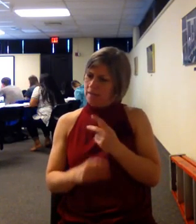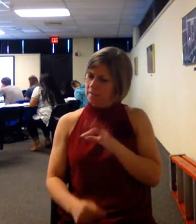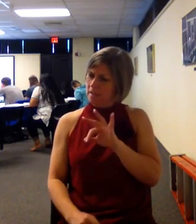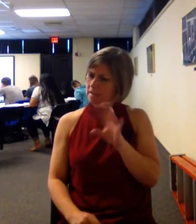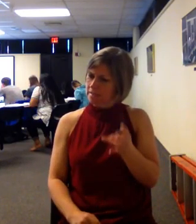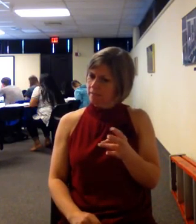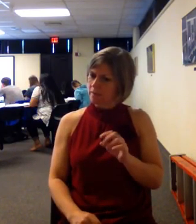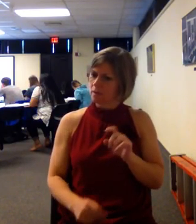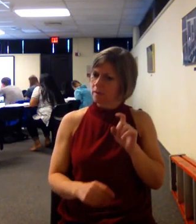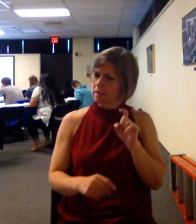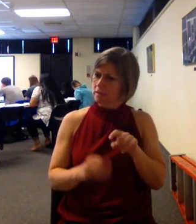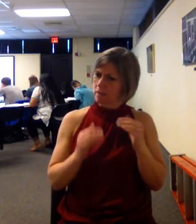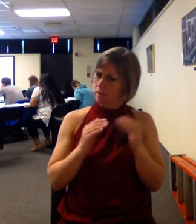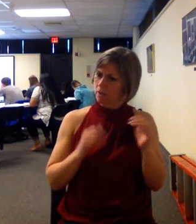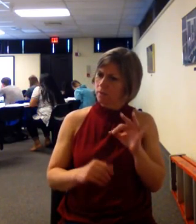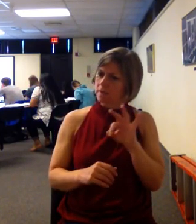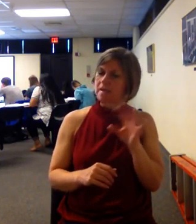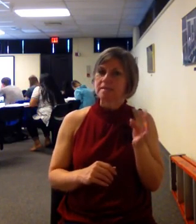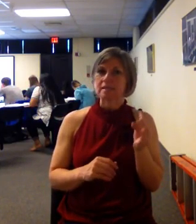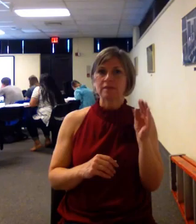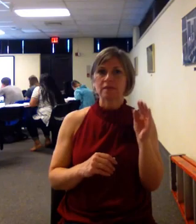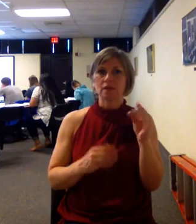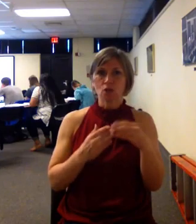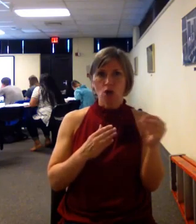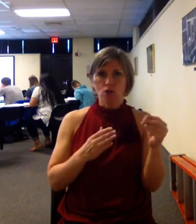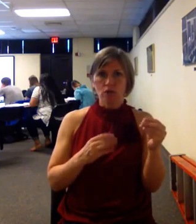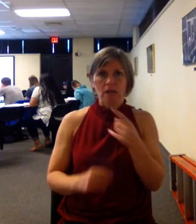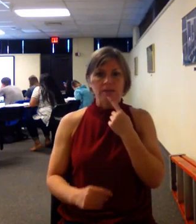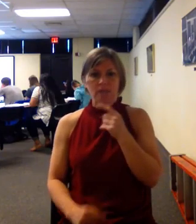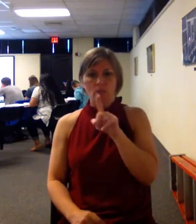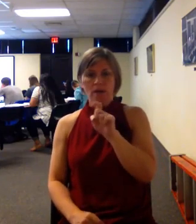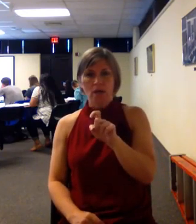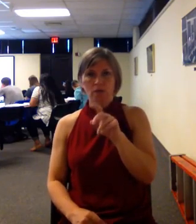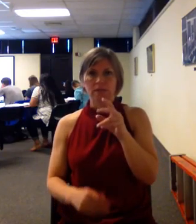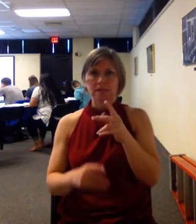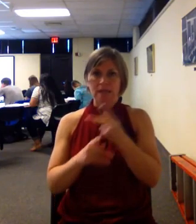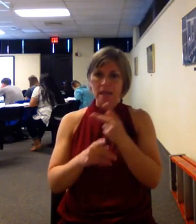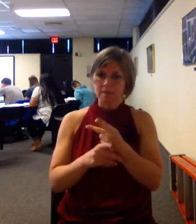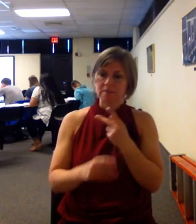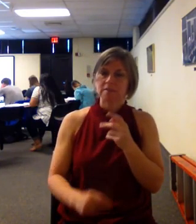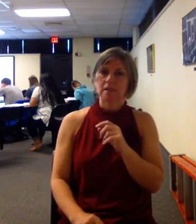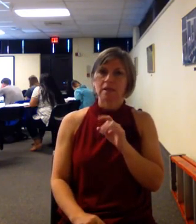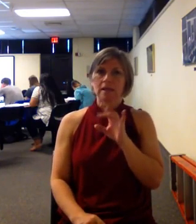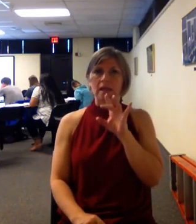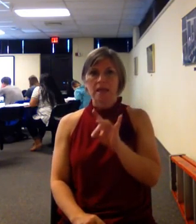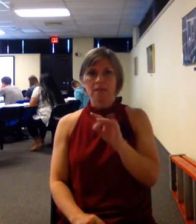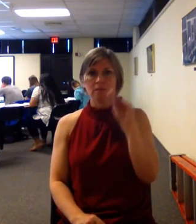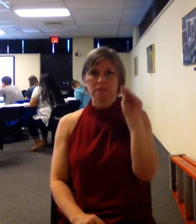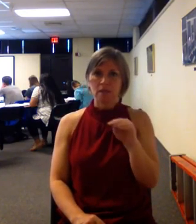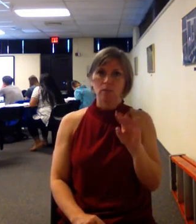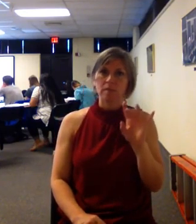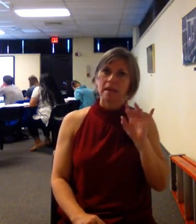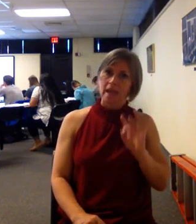$97. And then I would say 100 times 8% would be $8. So whether you could just simply take